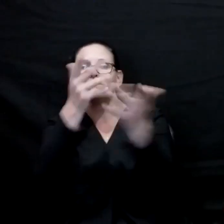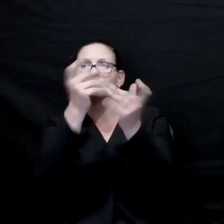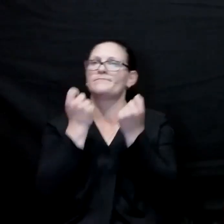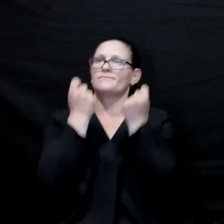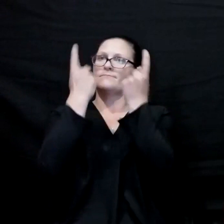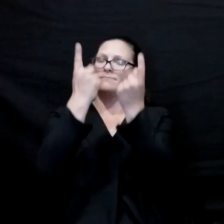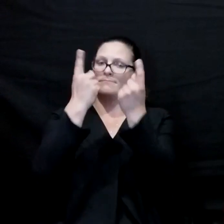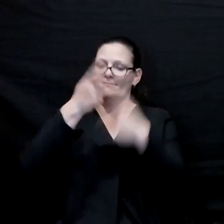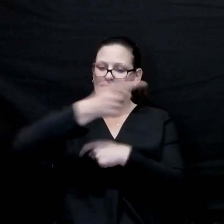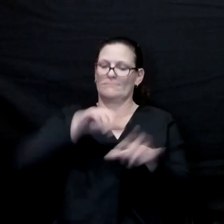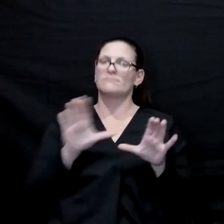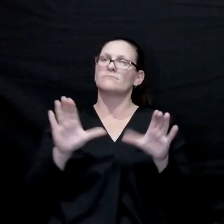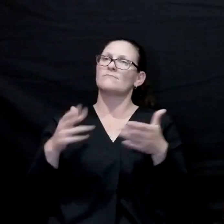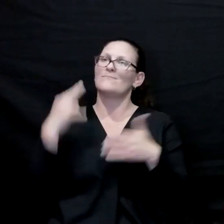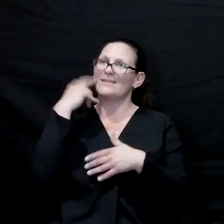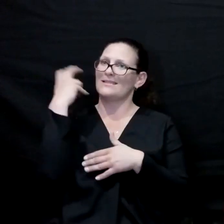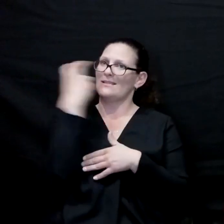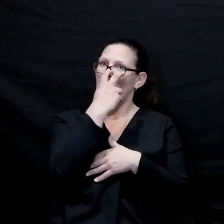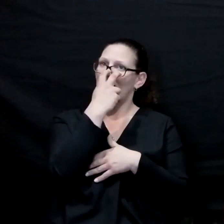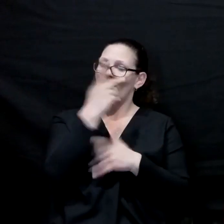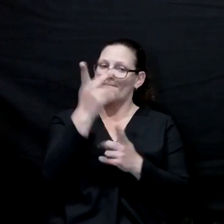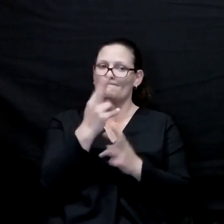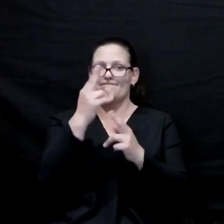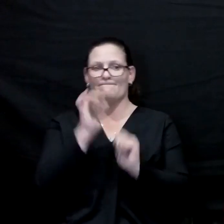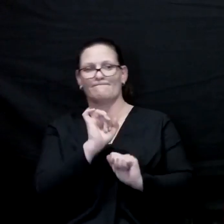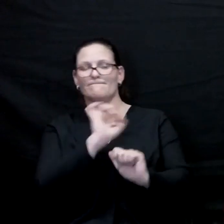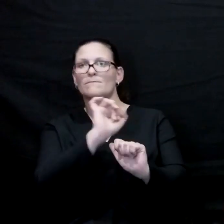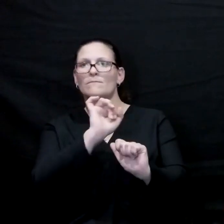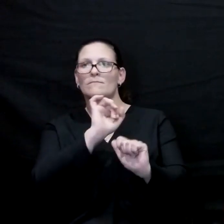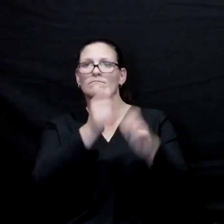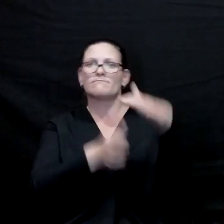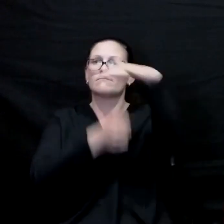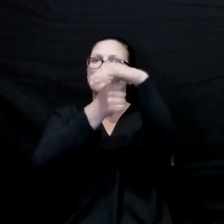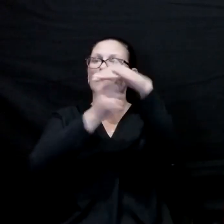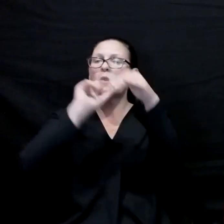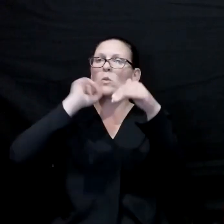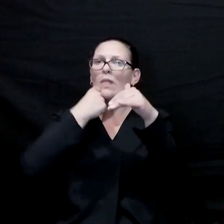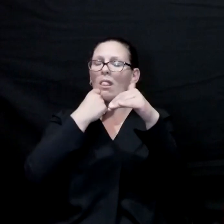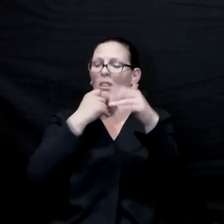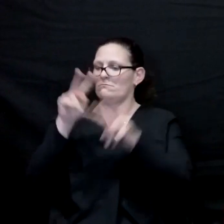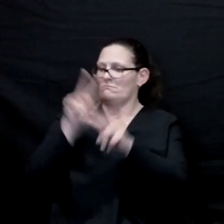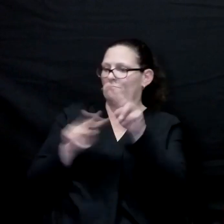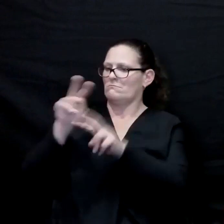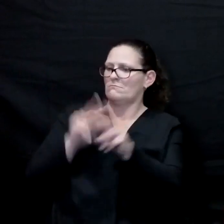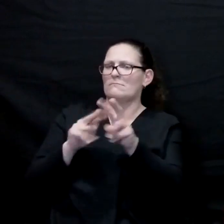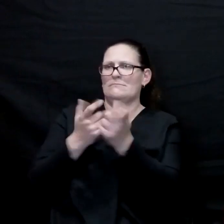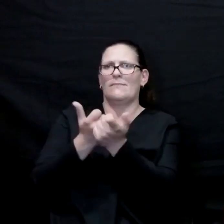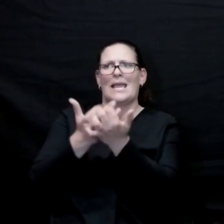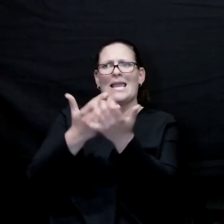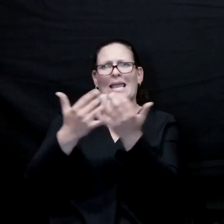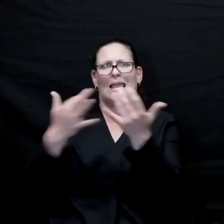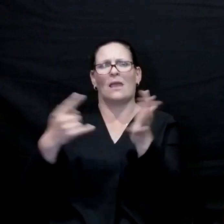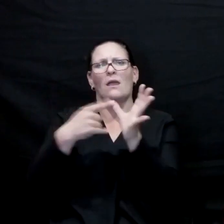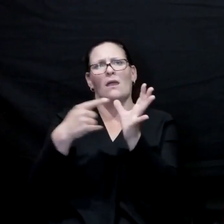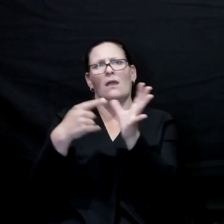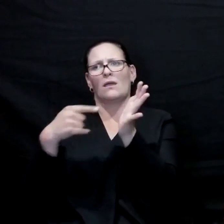will look at the legislation and will look at all the AAT cases coming through and the internal reviews